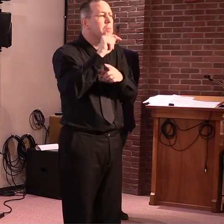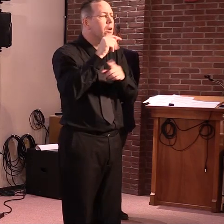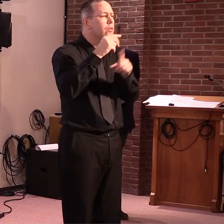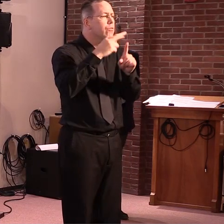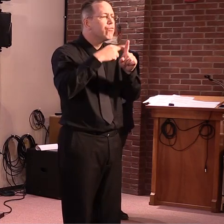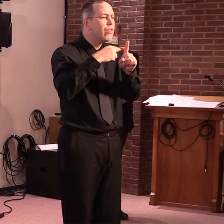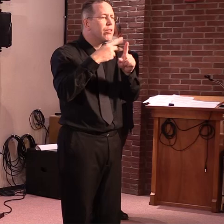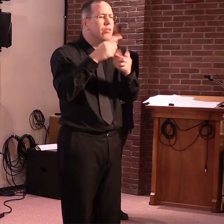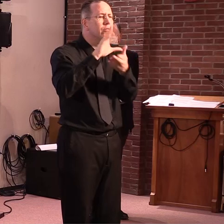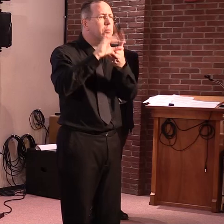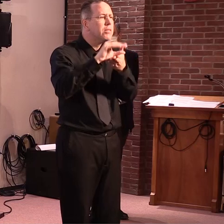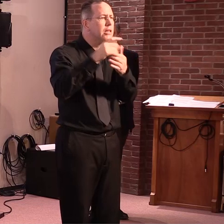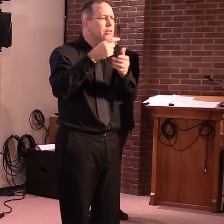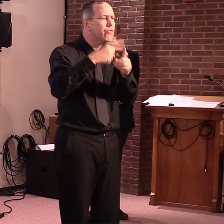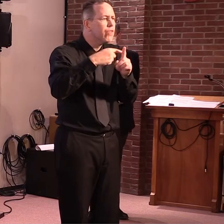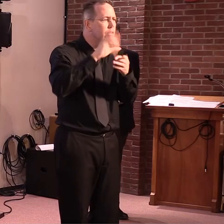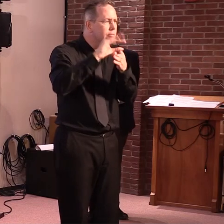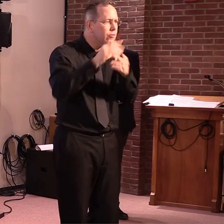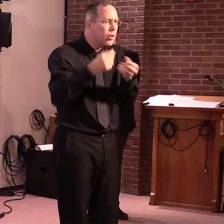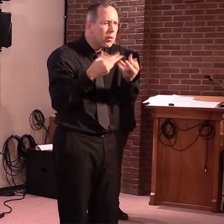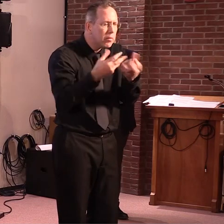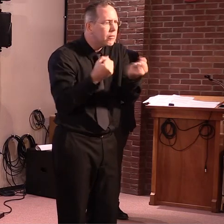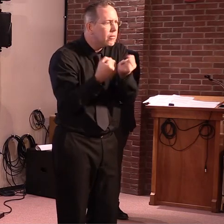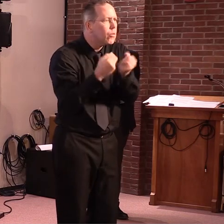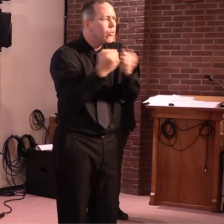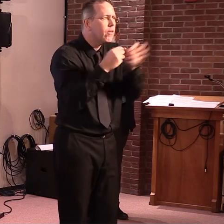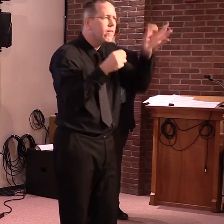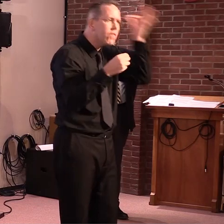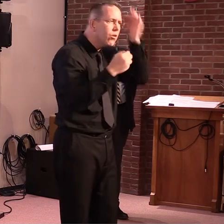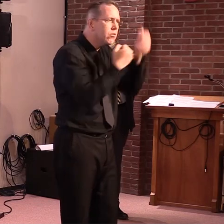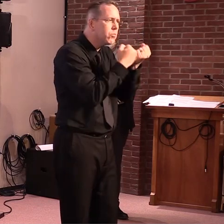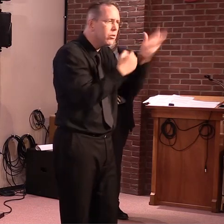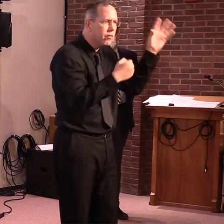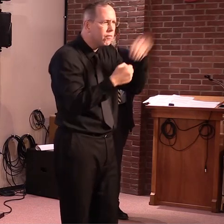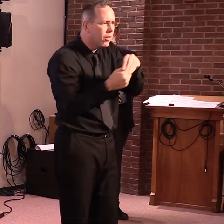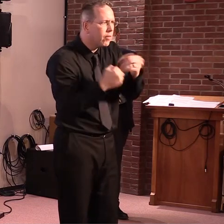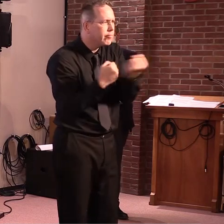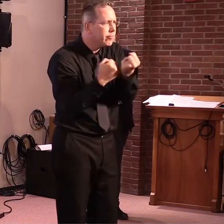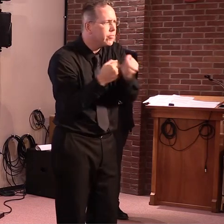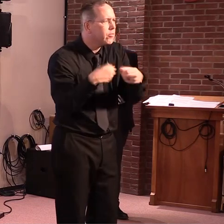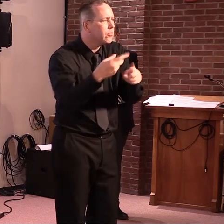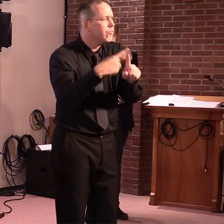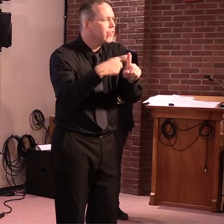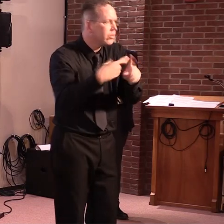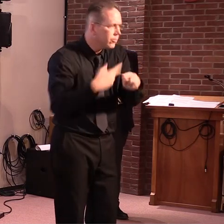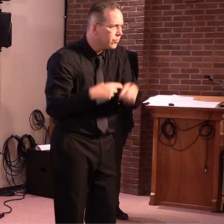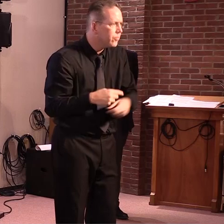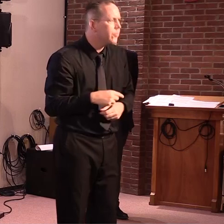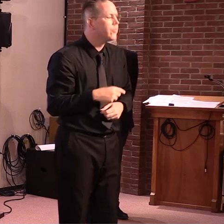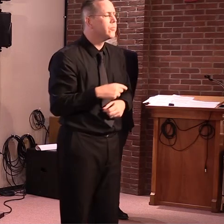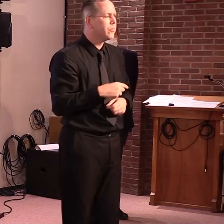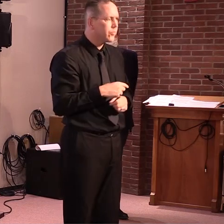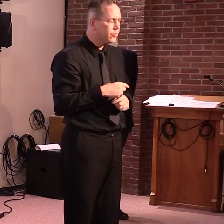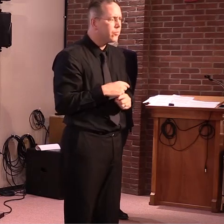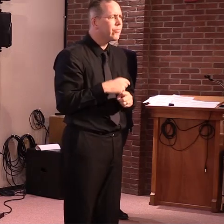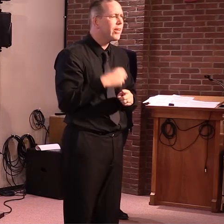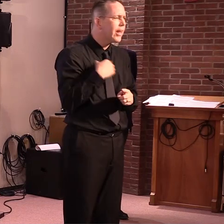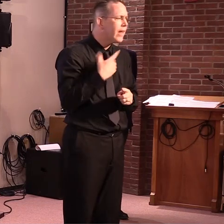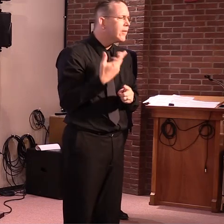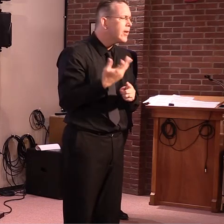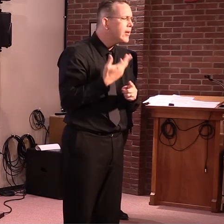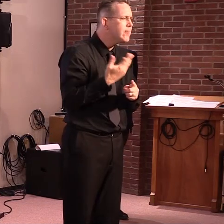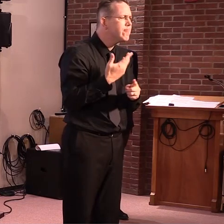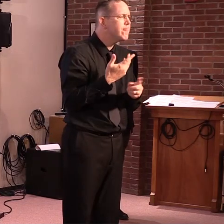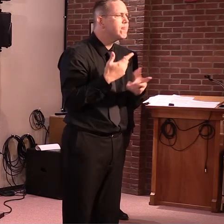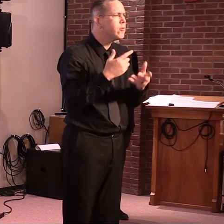the Housing Opportunity Grant Program. We'll implement rapid resolution strategies focused on reducing